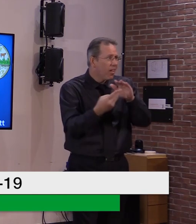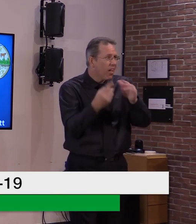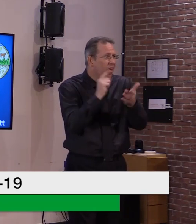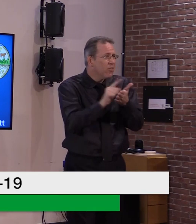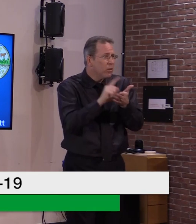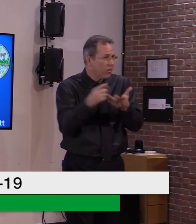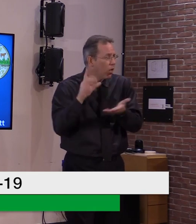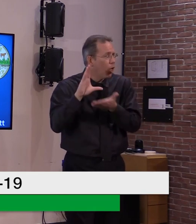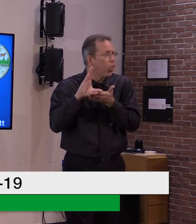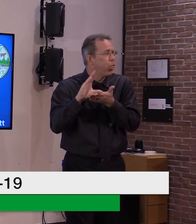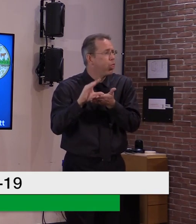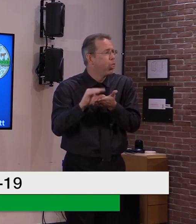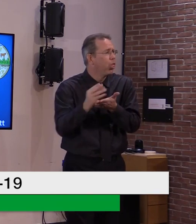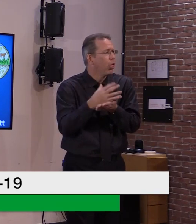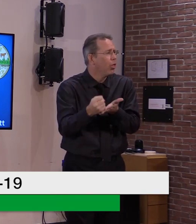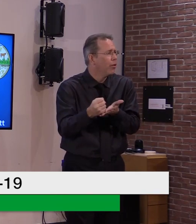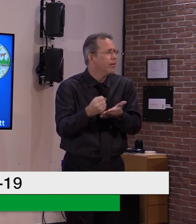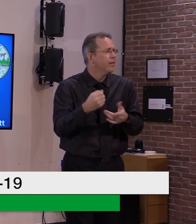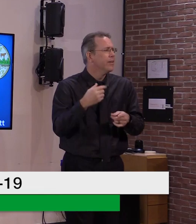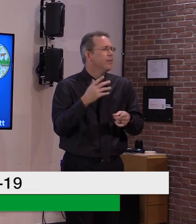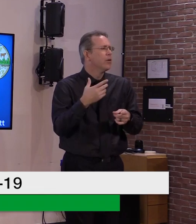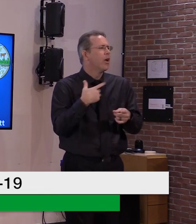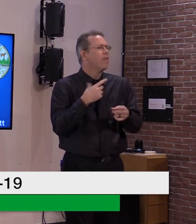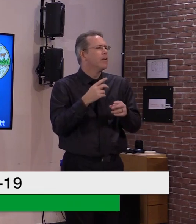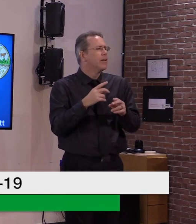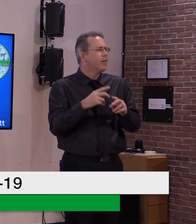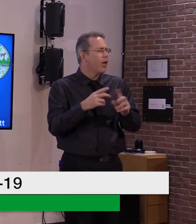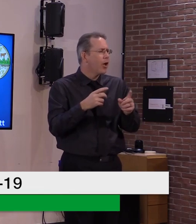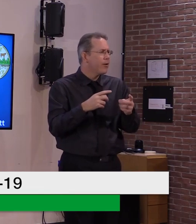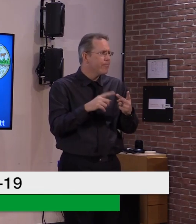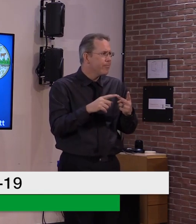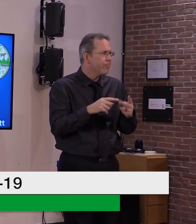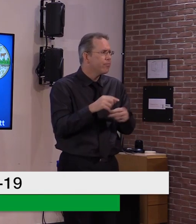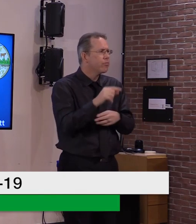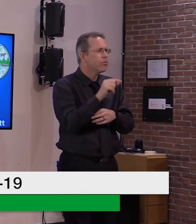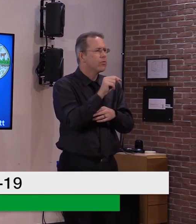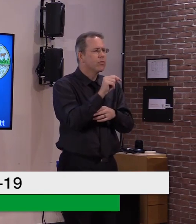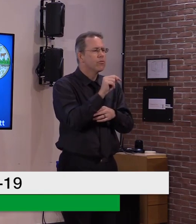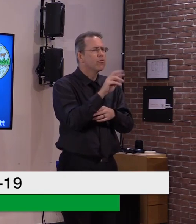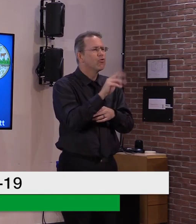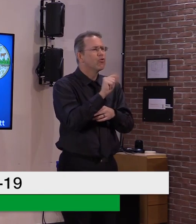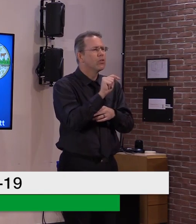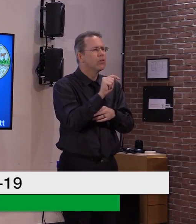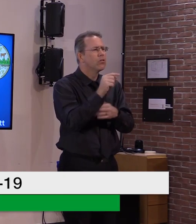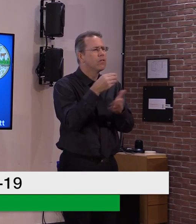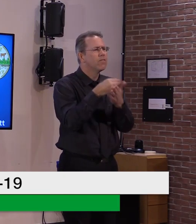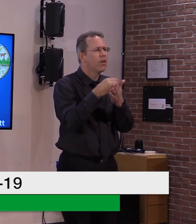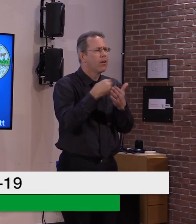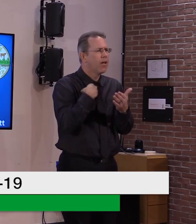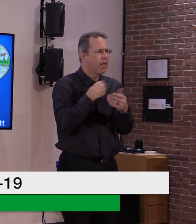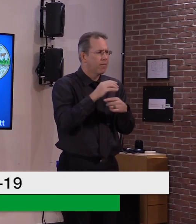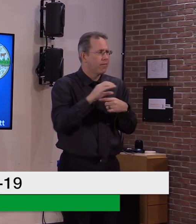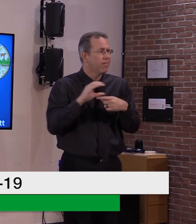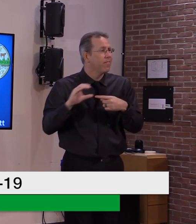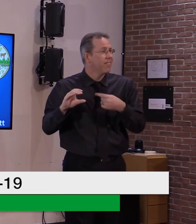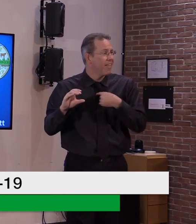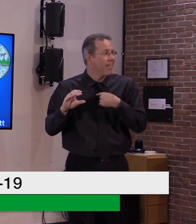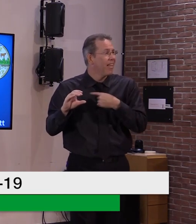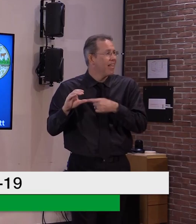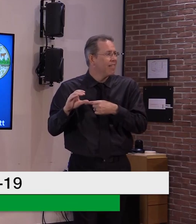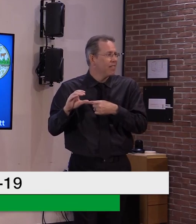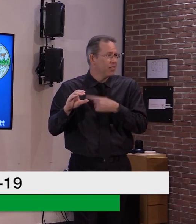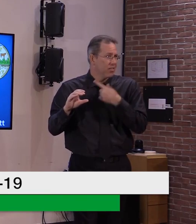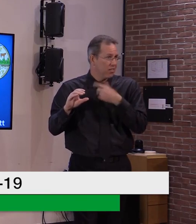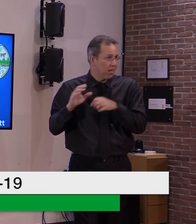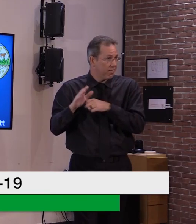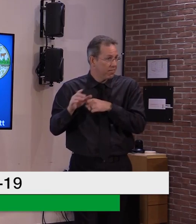trust fund the unemployment trust fund to to use what we have for this purpose and we don't have the resources to